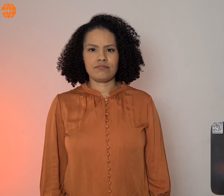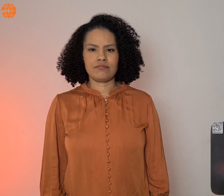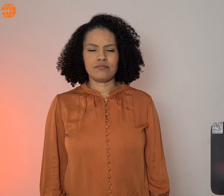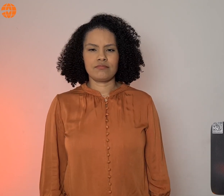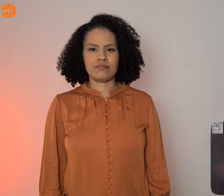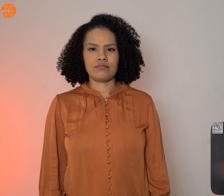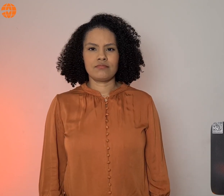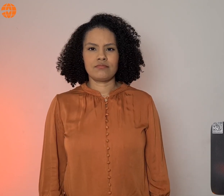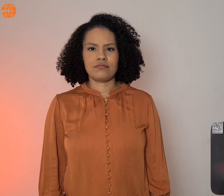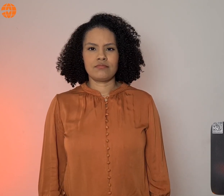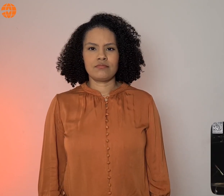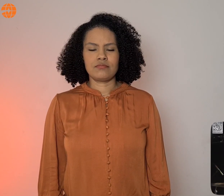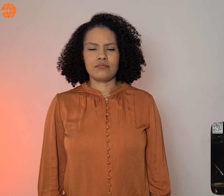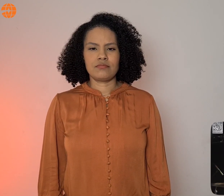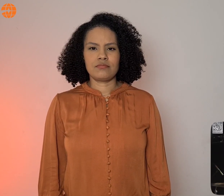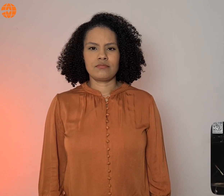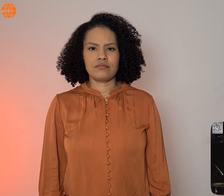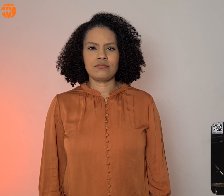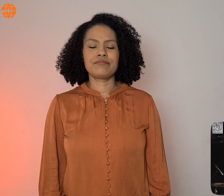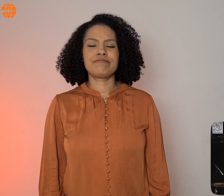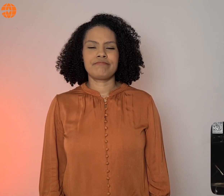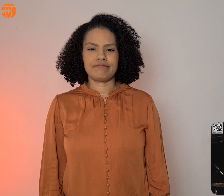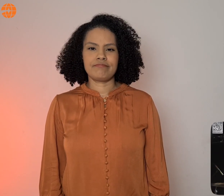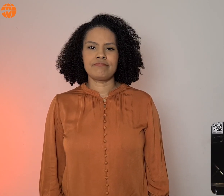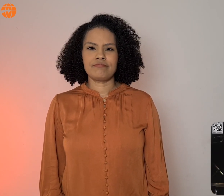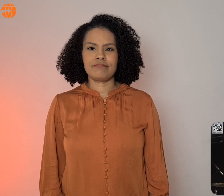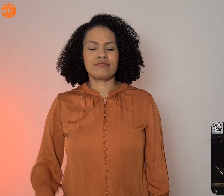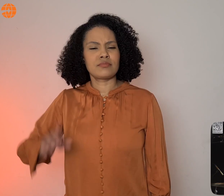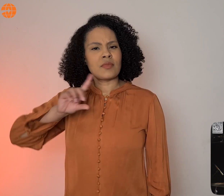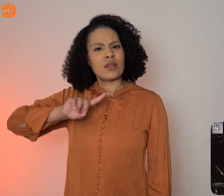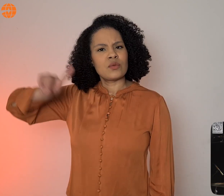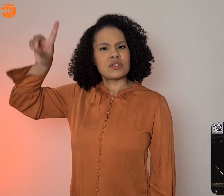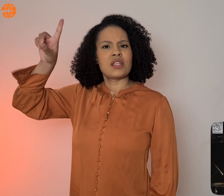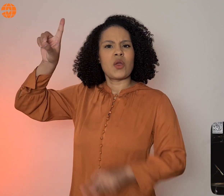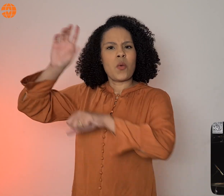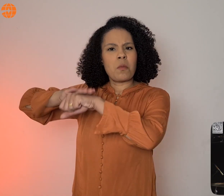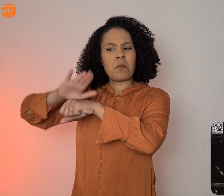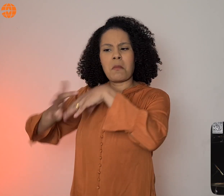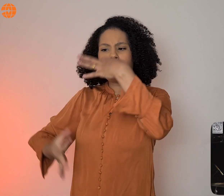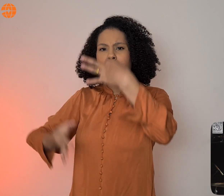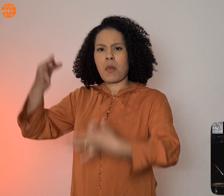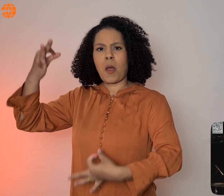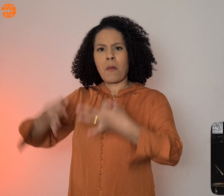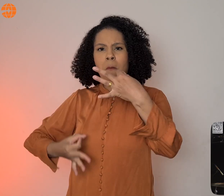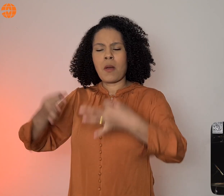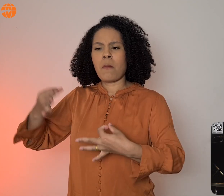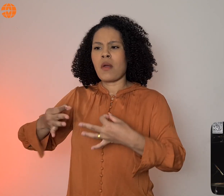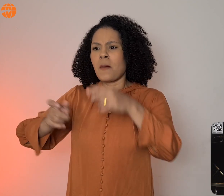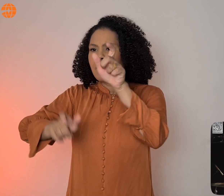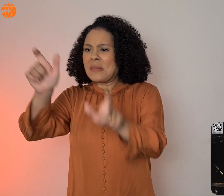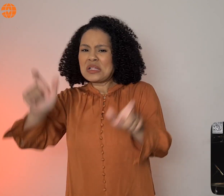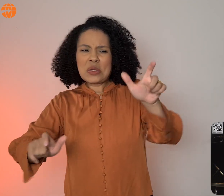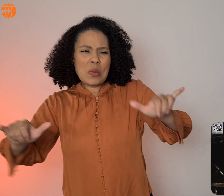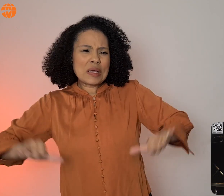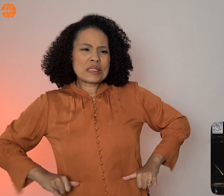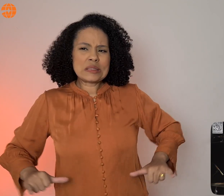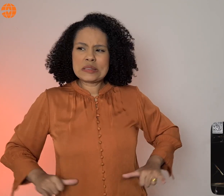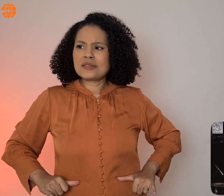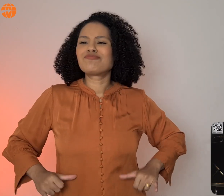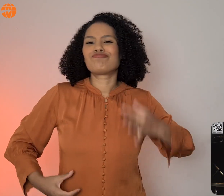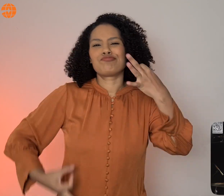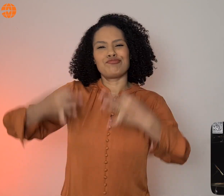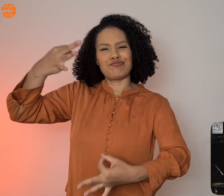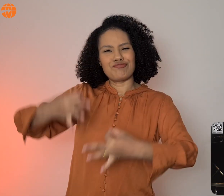justice for all who are oppressed." 6. O verso 6 diz que o Senhor faz justiça e defende a causa